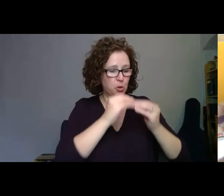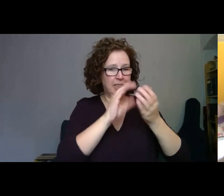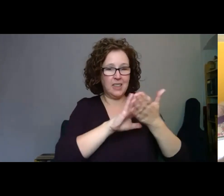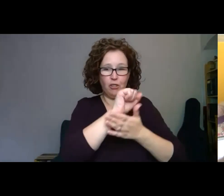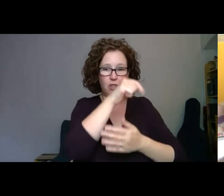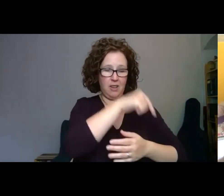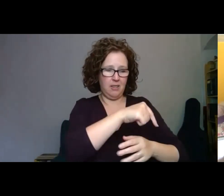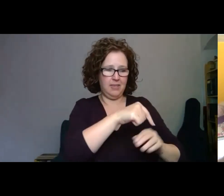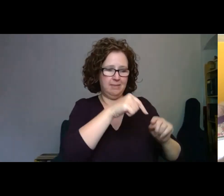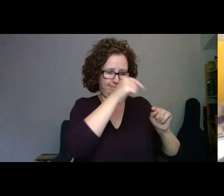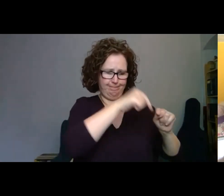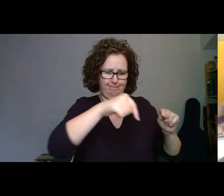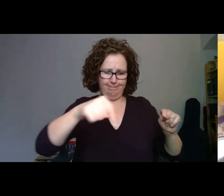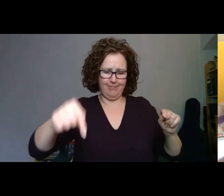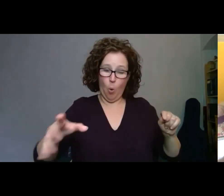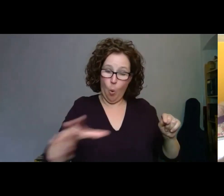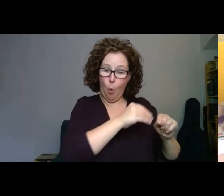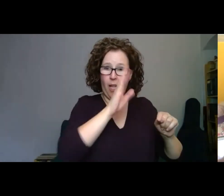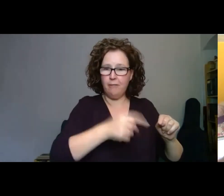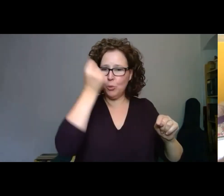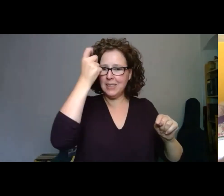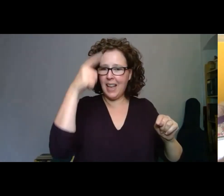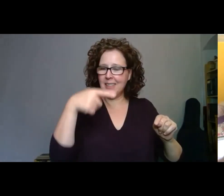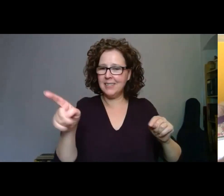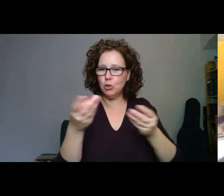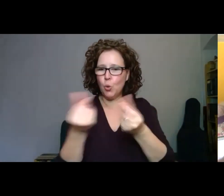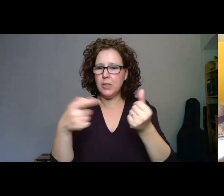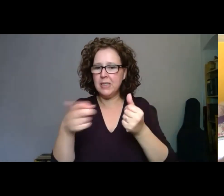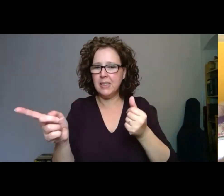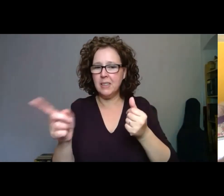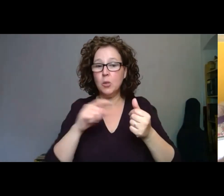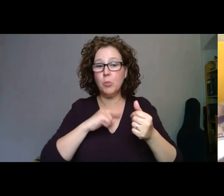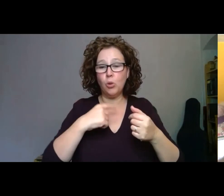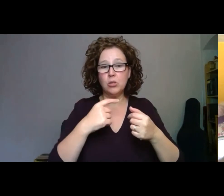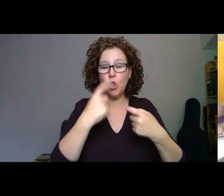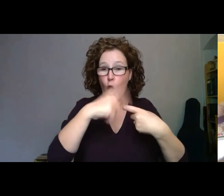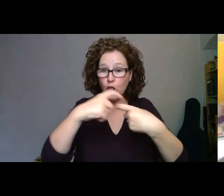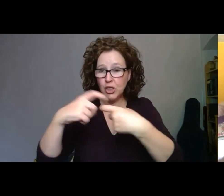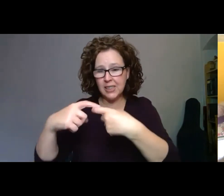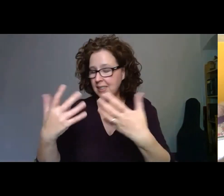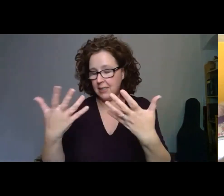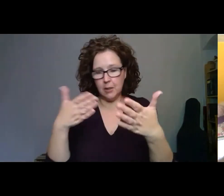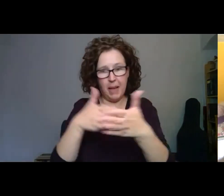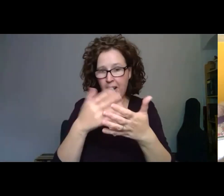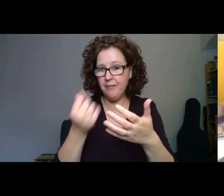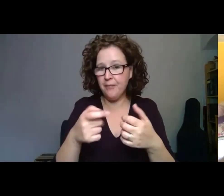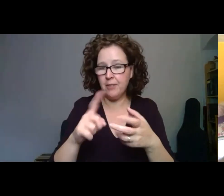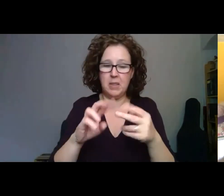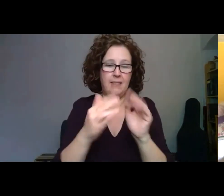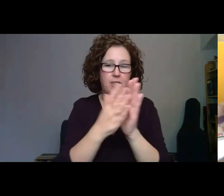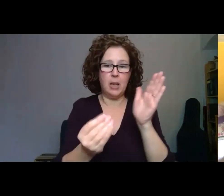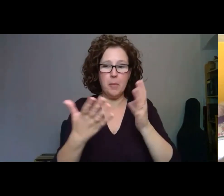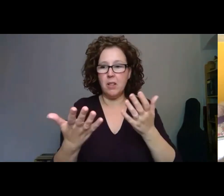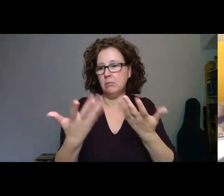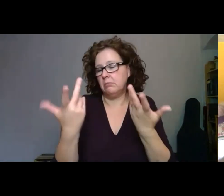about those resources. Because the logics of it face barriers when, for example, a